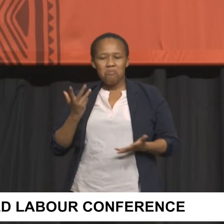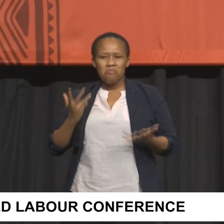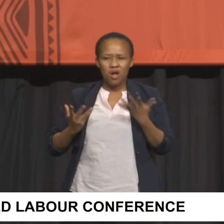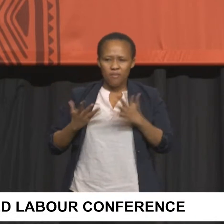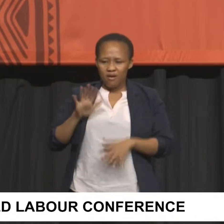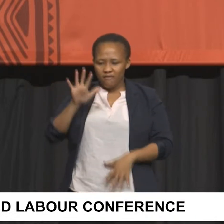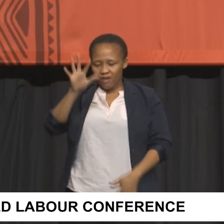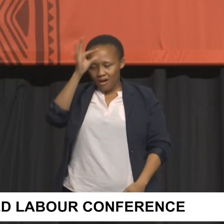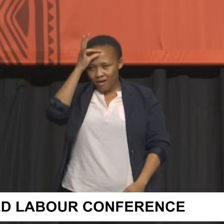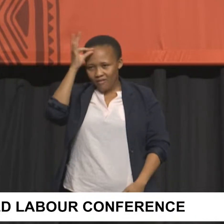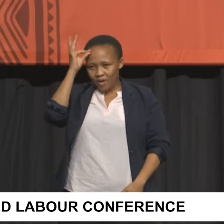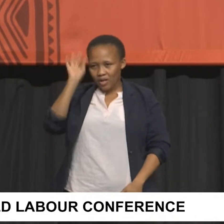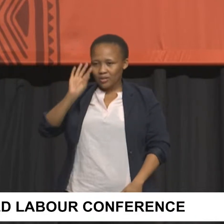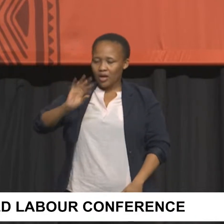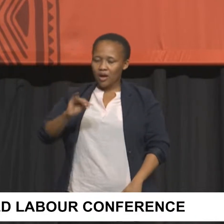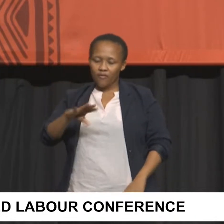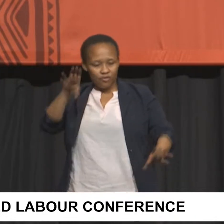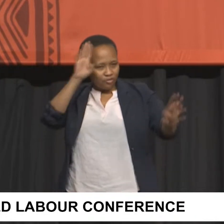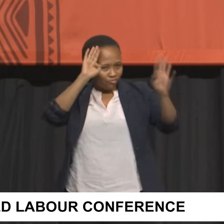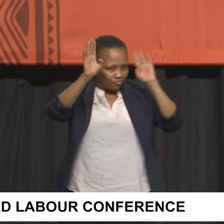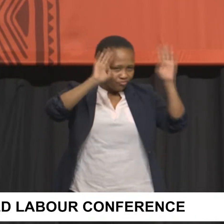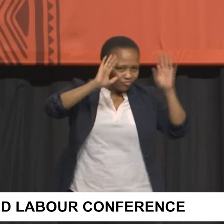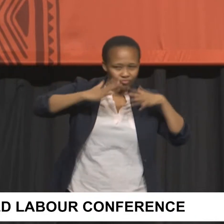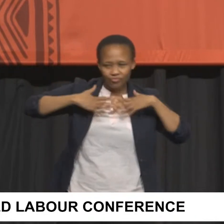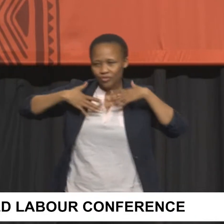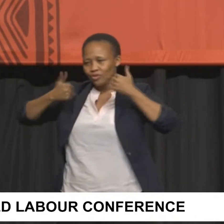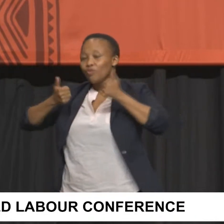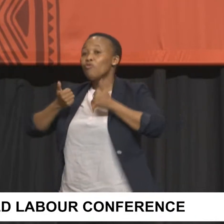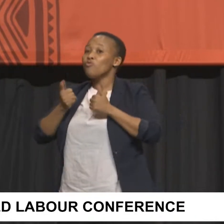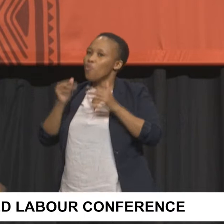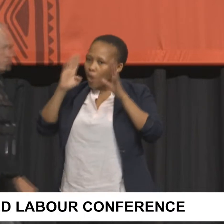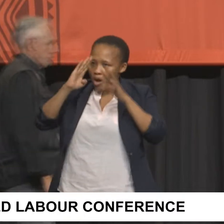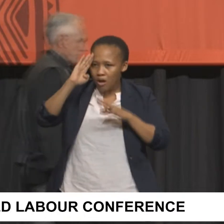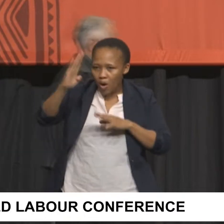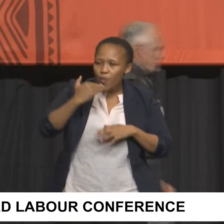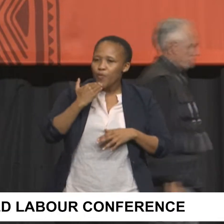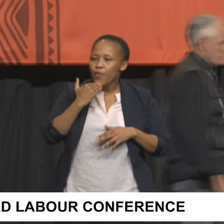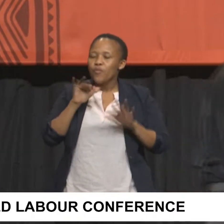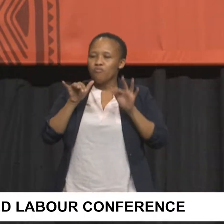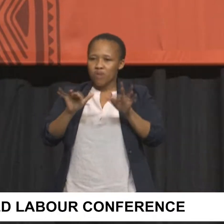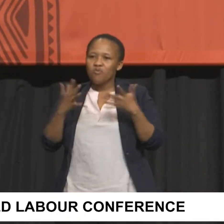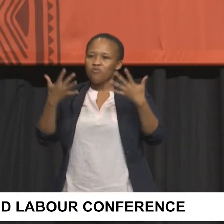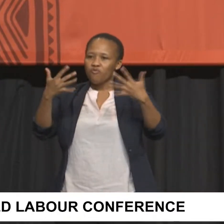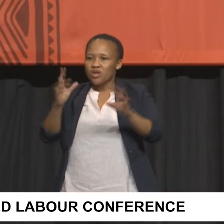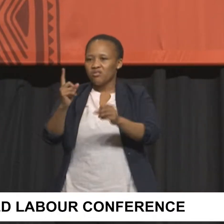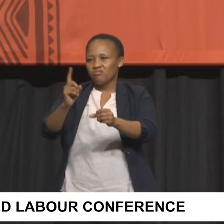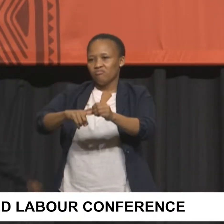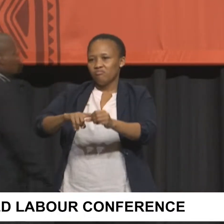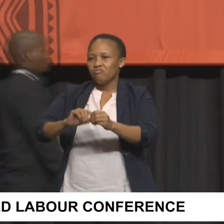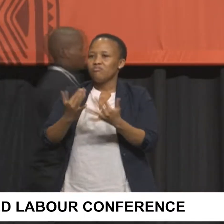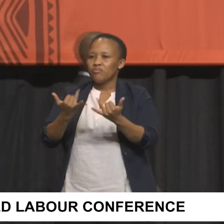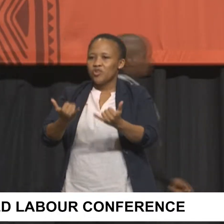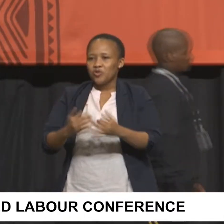say hello, how are you to those who have joined us today, and then we'll get into it. Thank you very much.